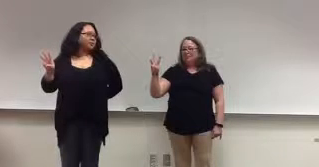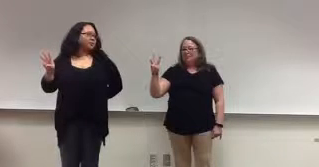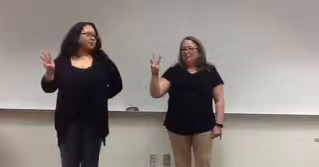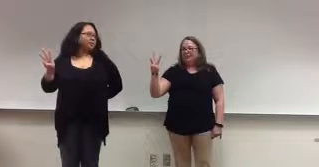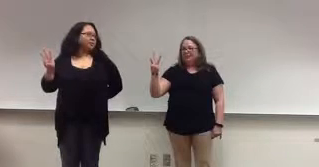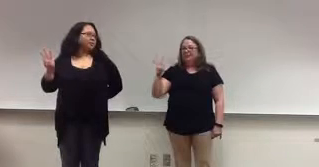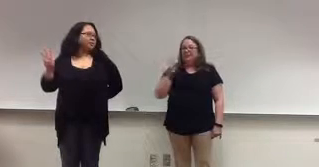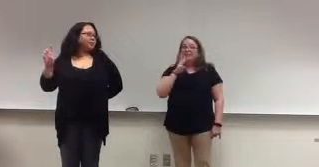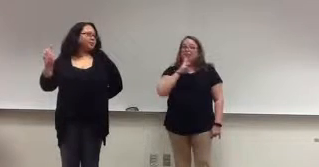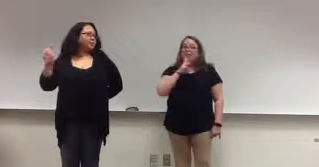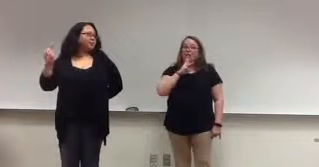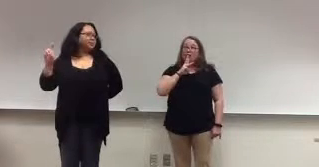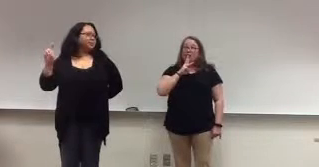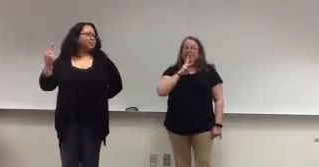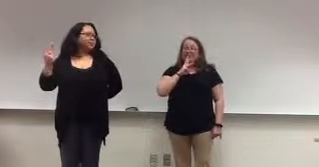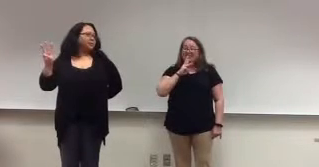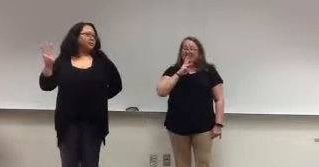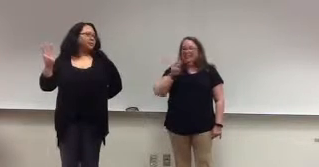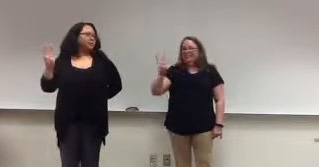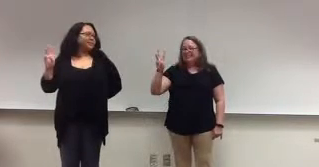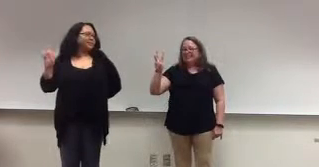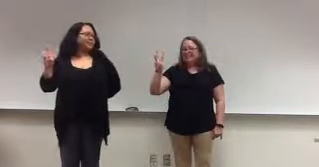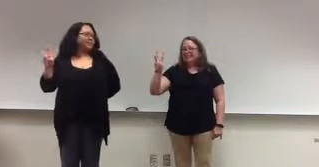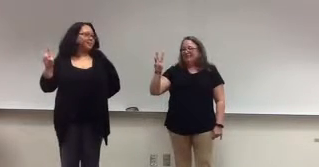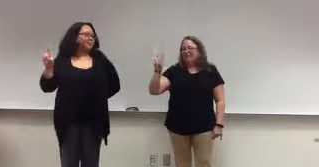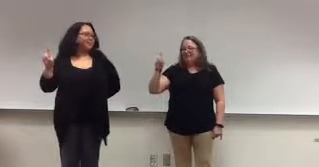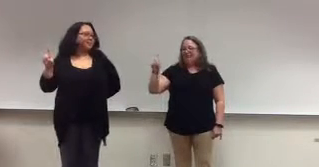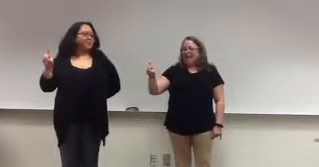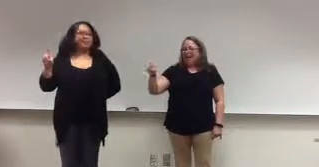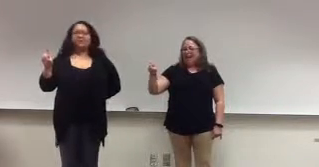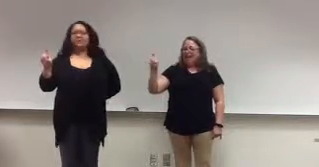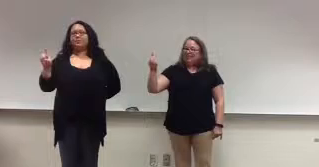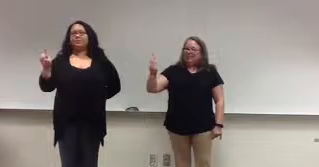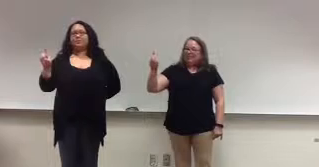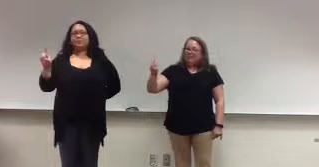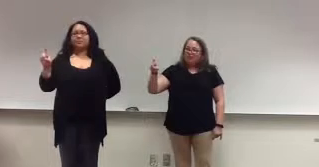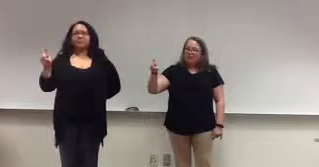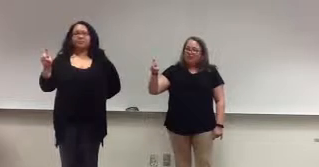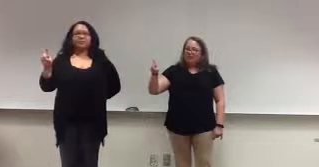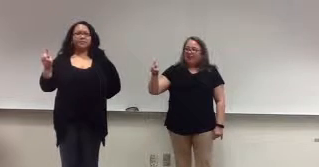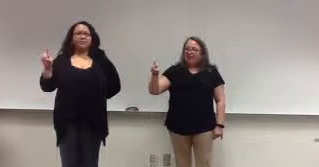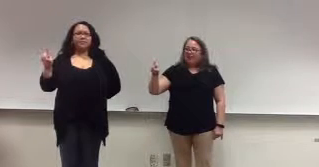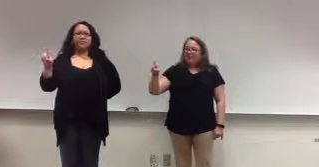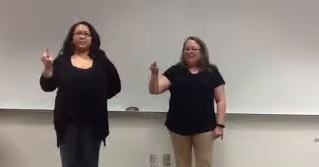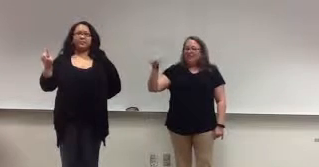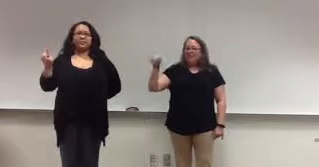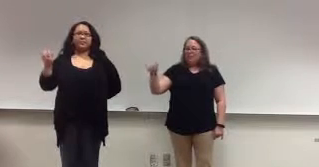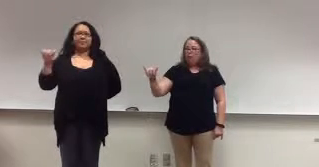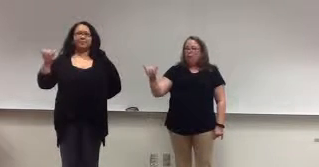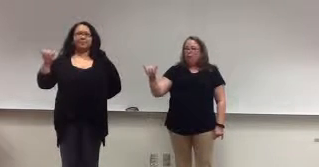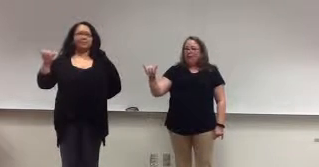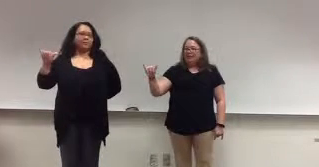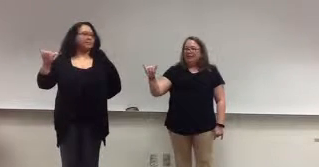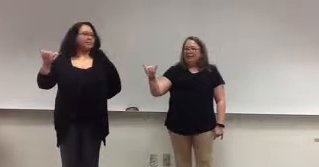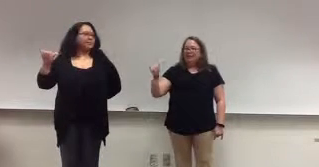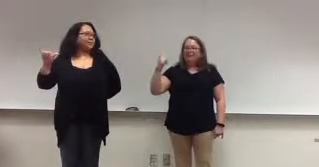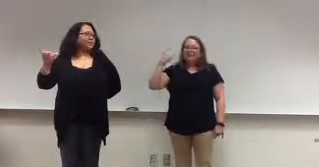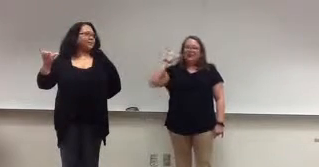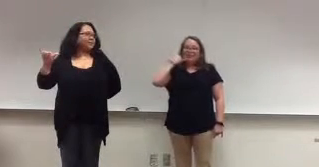W, this is water, W, X like a little hook, X, Y, this